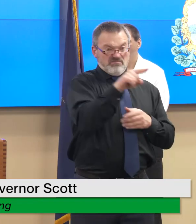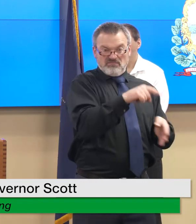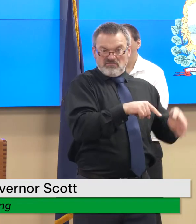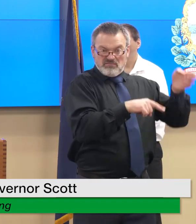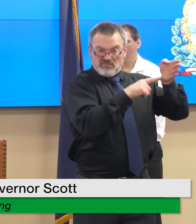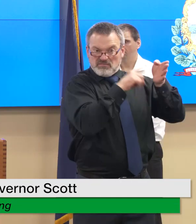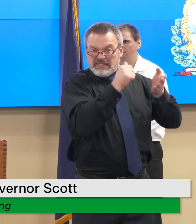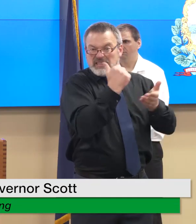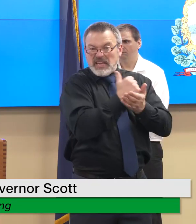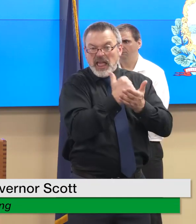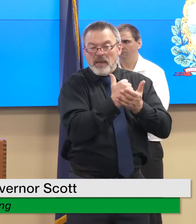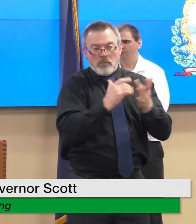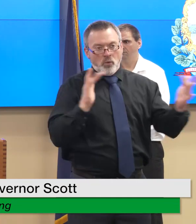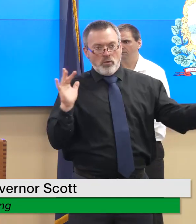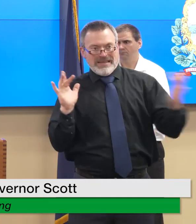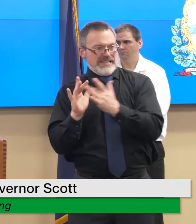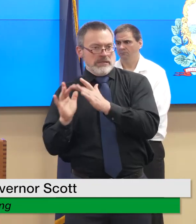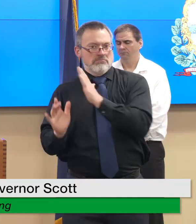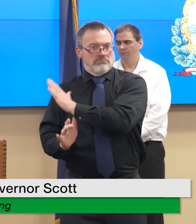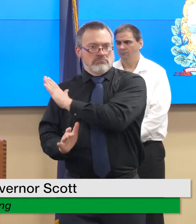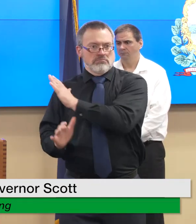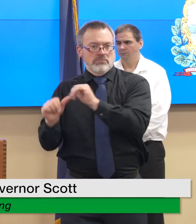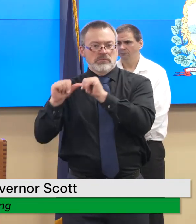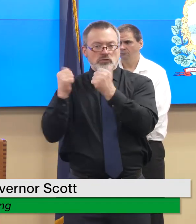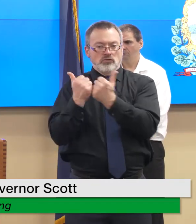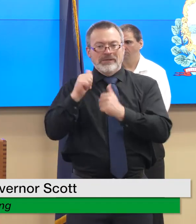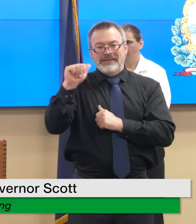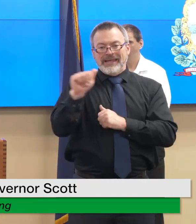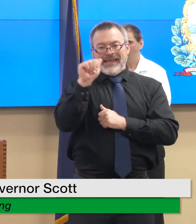Natural Resources website,